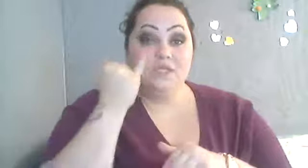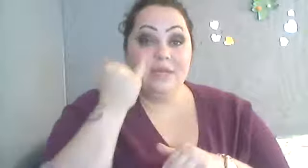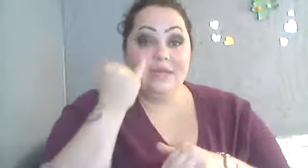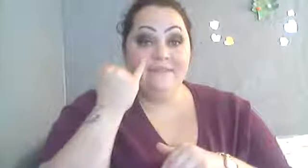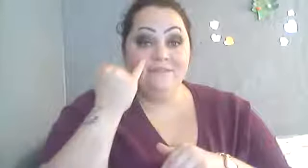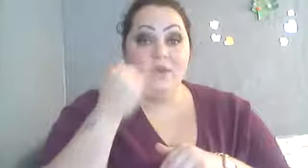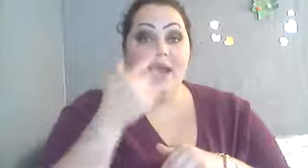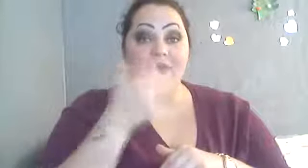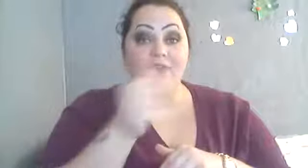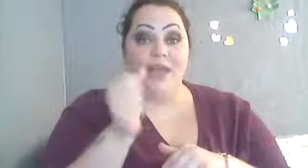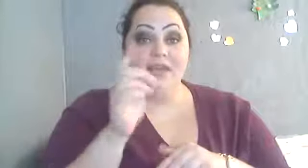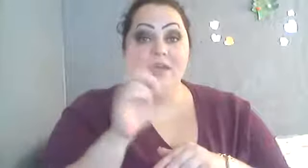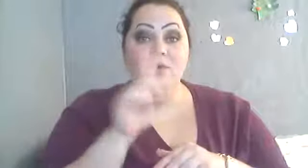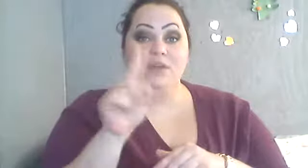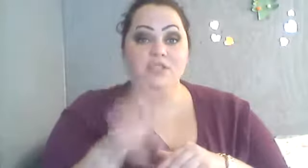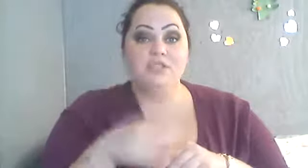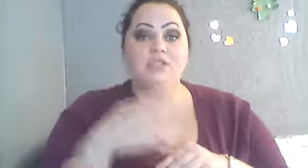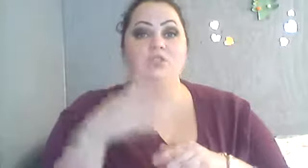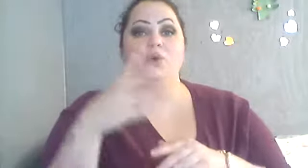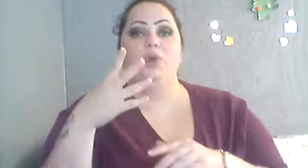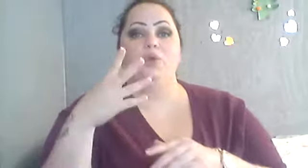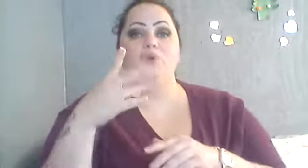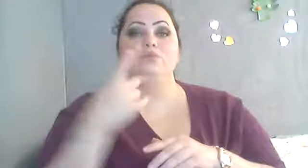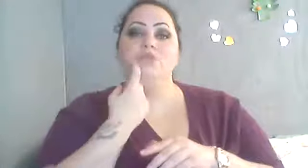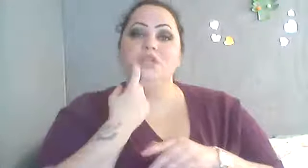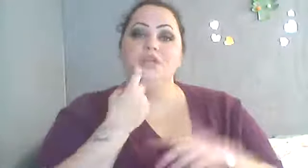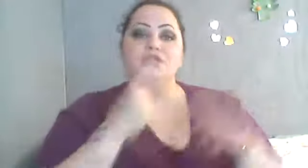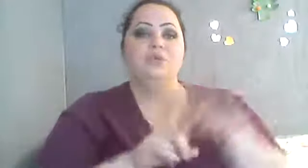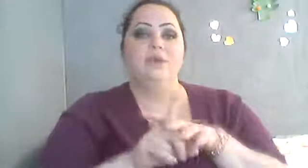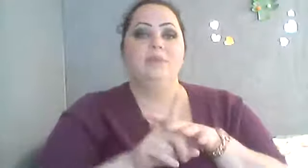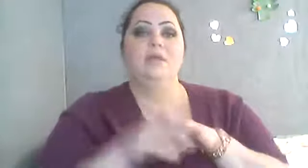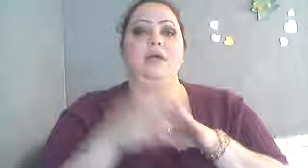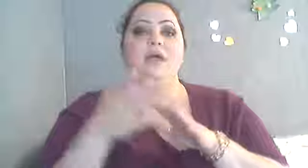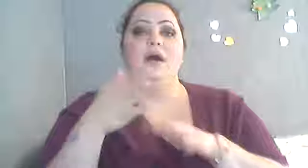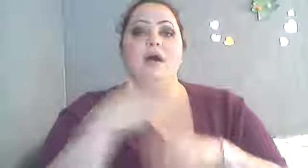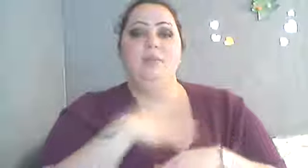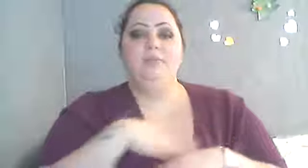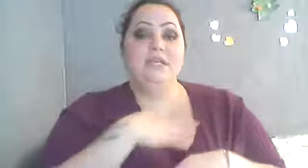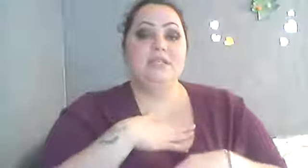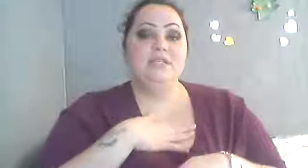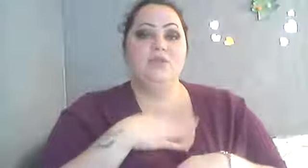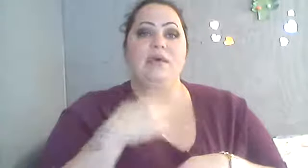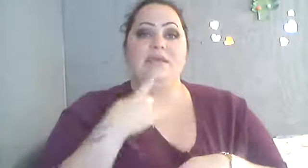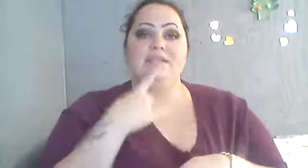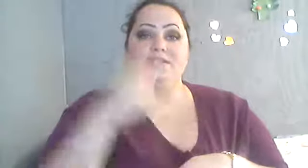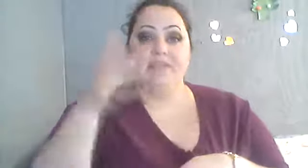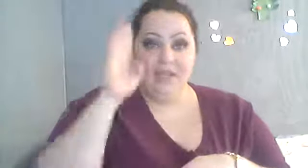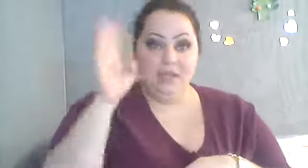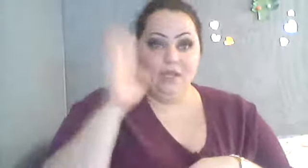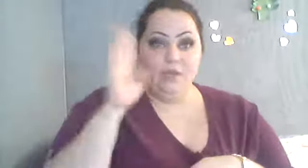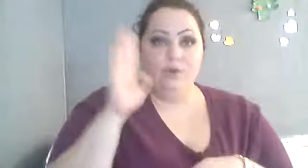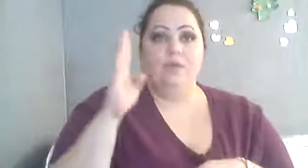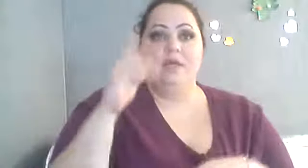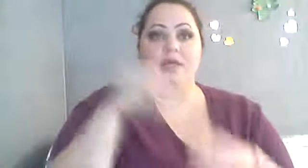So if you have any questions or you just showed up, please go ahead and say hello